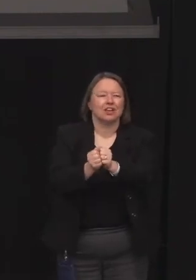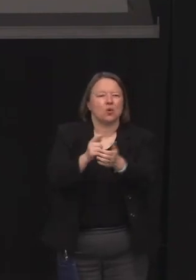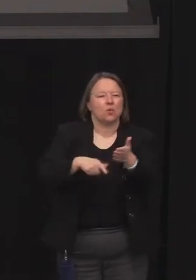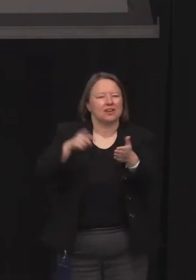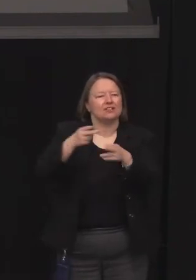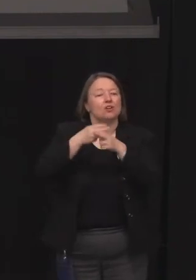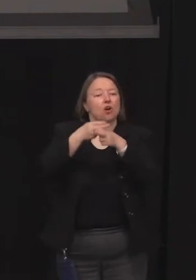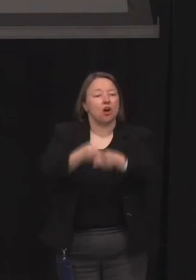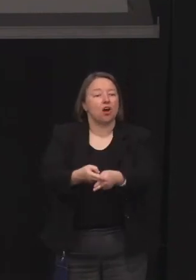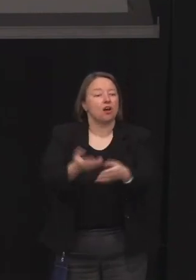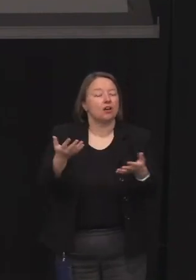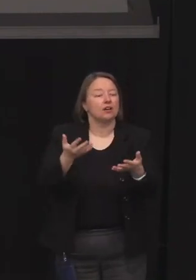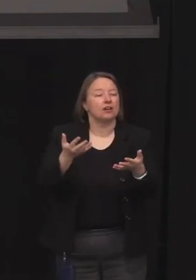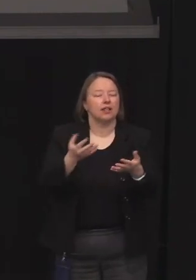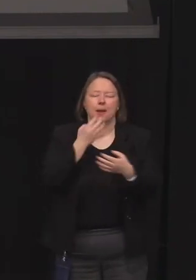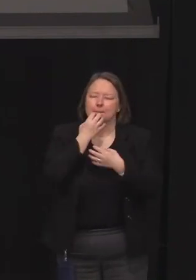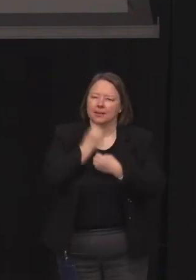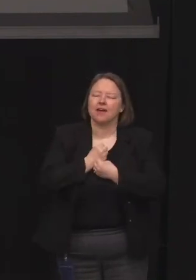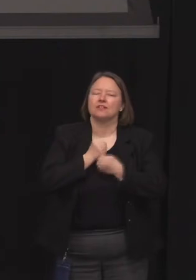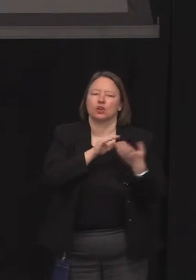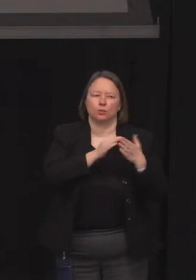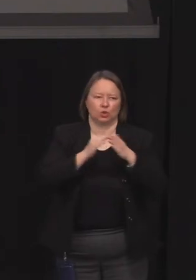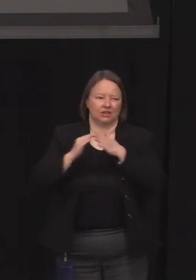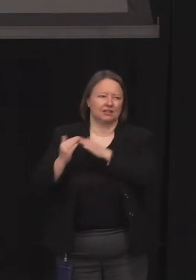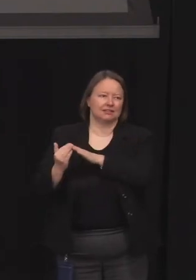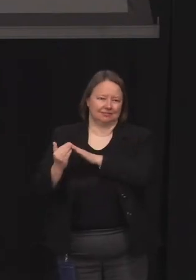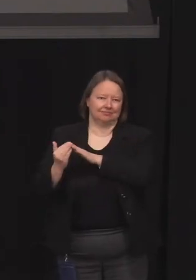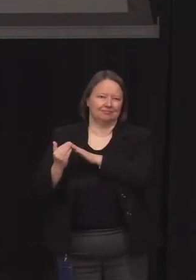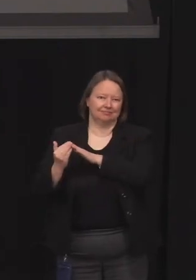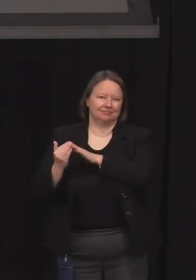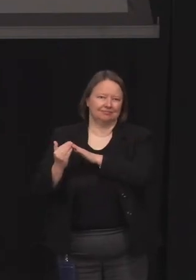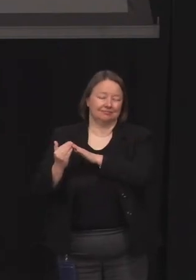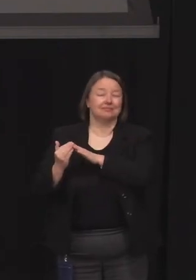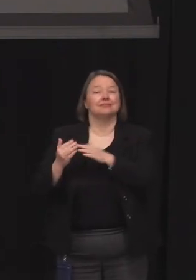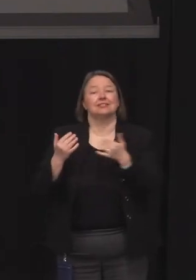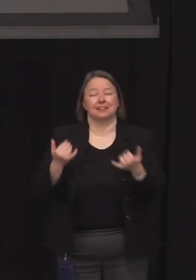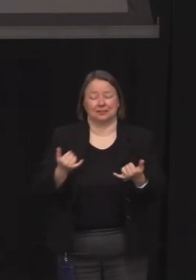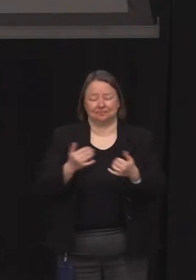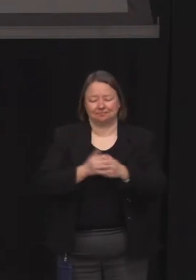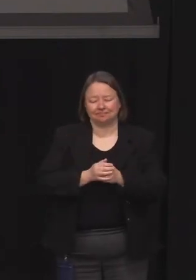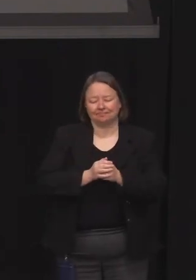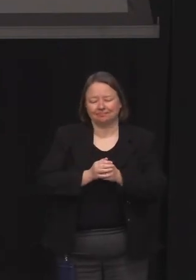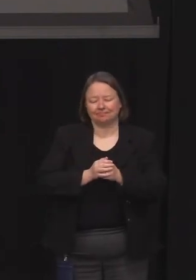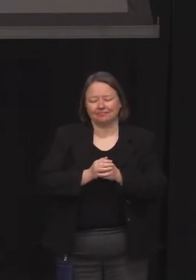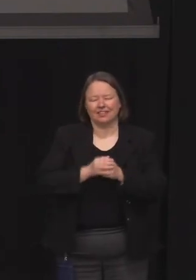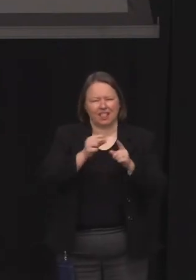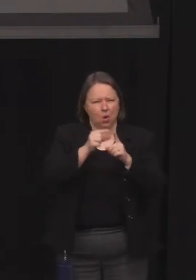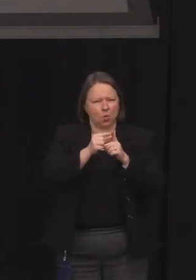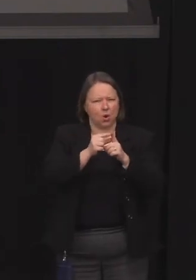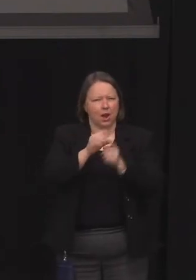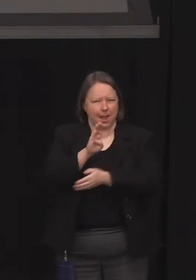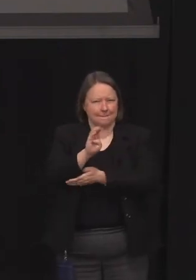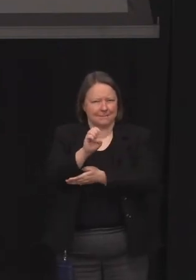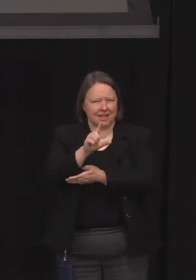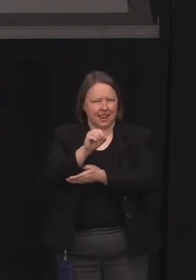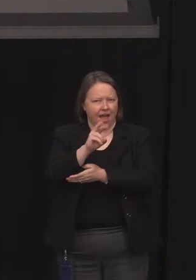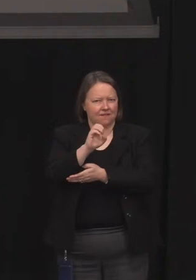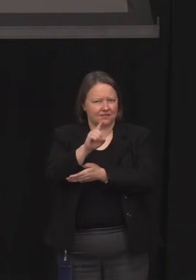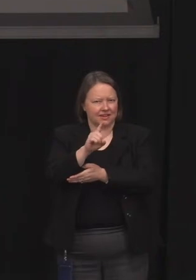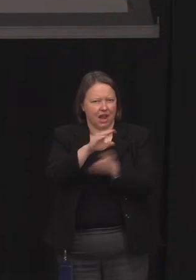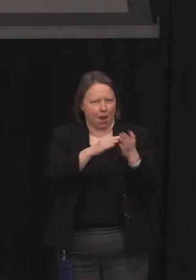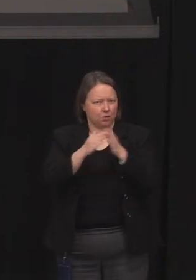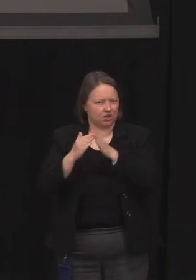he called the beloved community. Now, the word beloved community was actually coined by